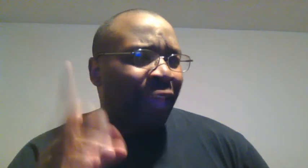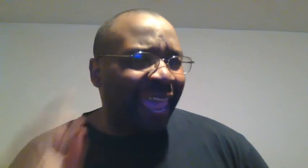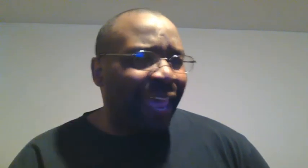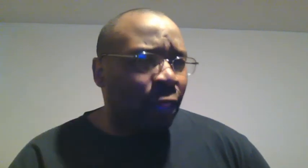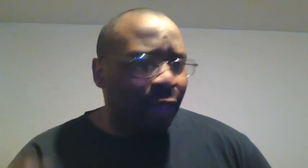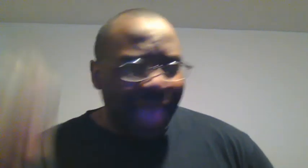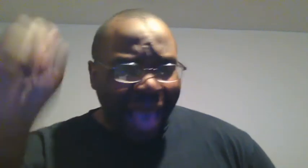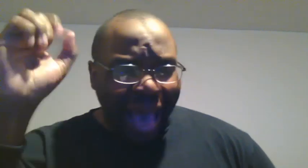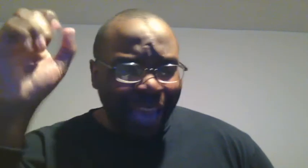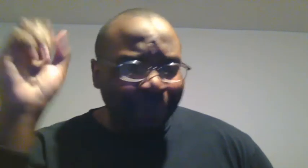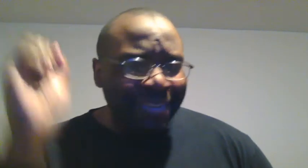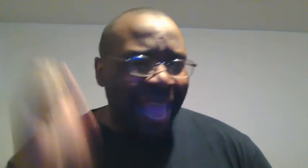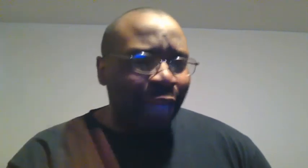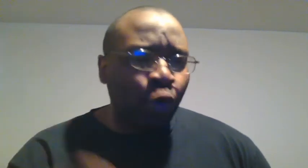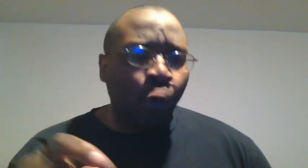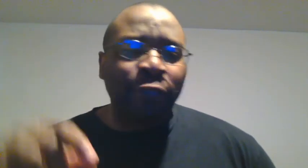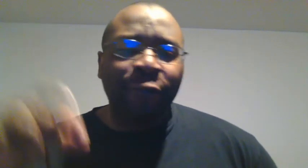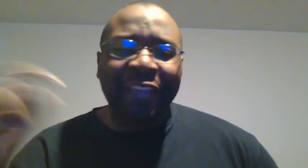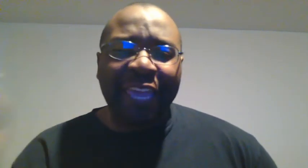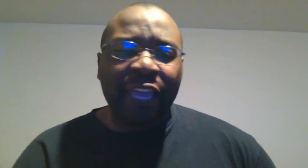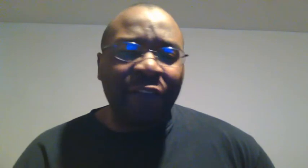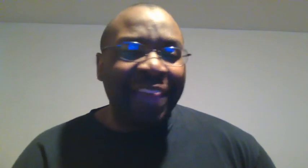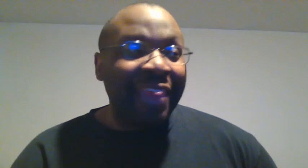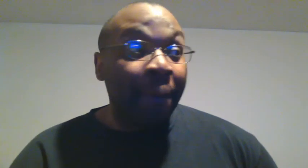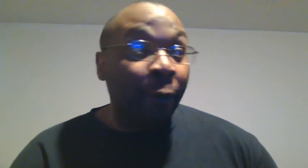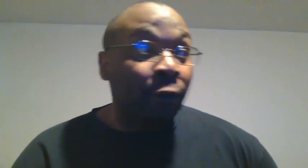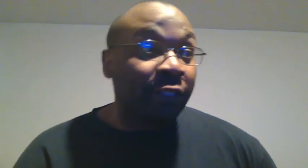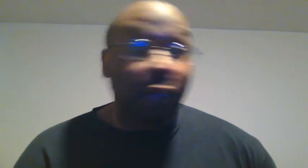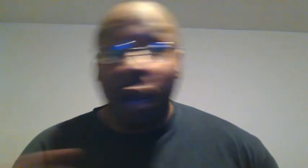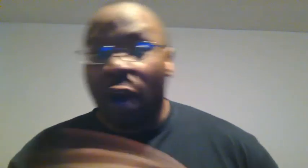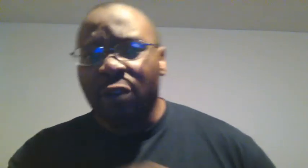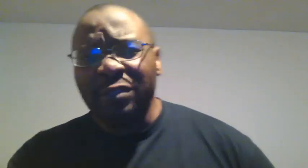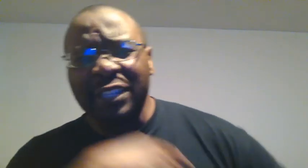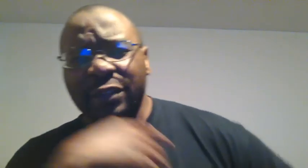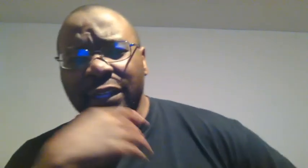hell, I am not going to forgive that person. Are you serious?